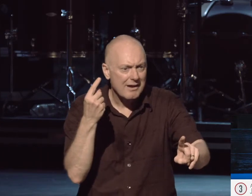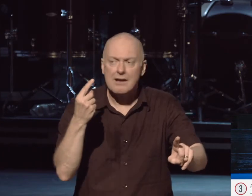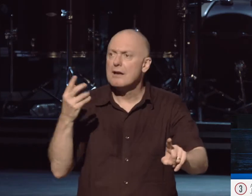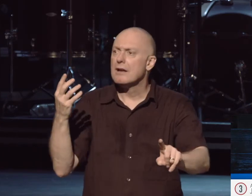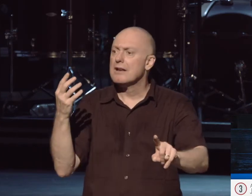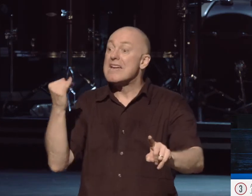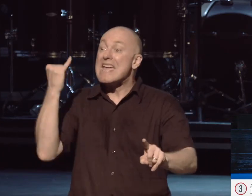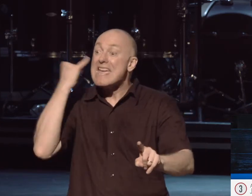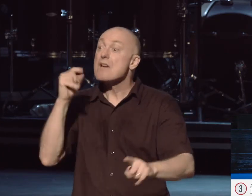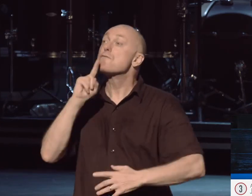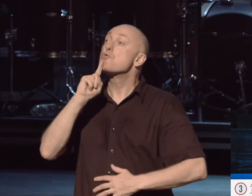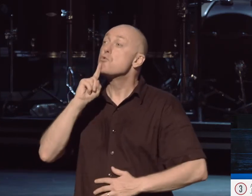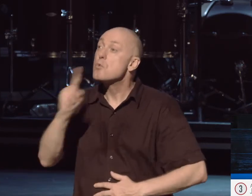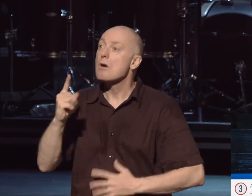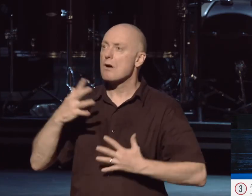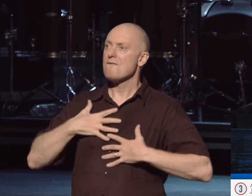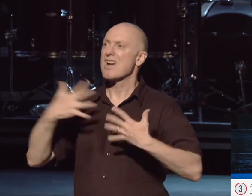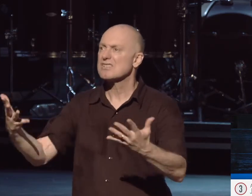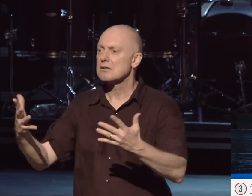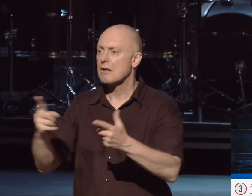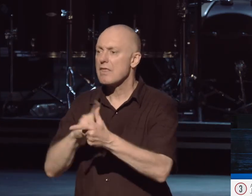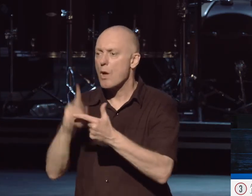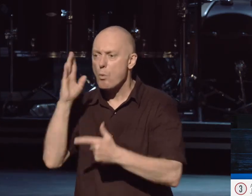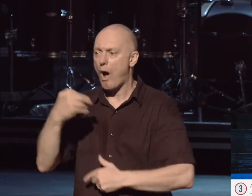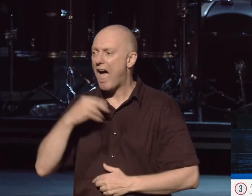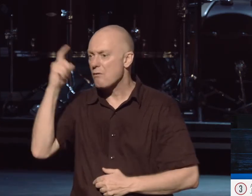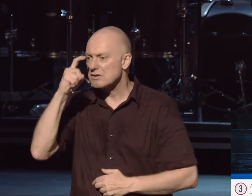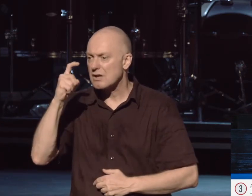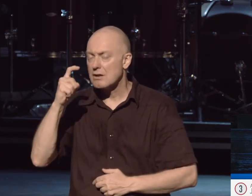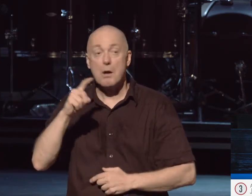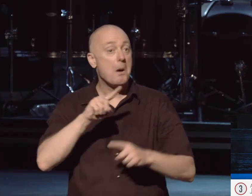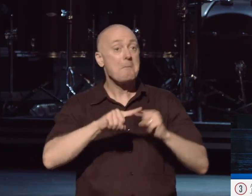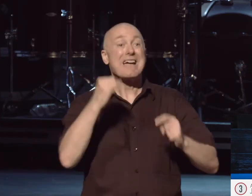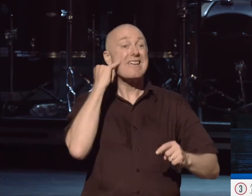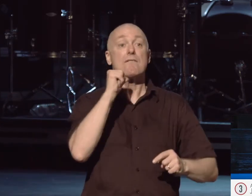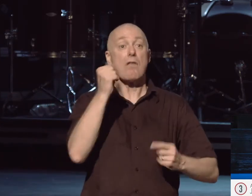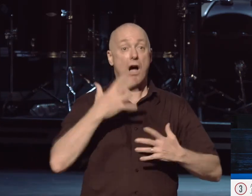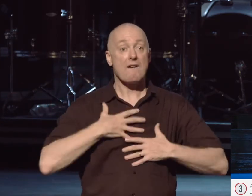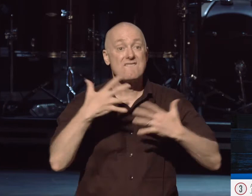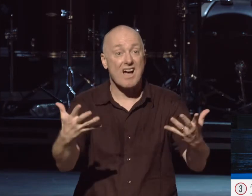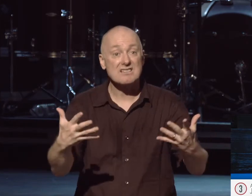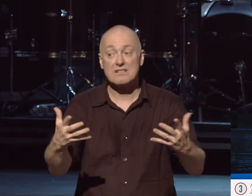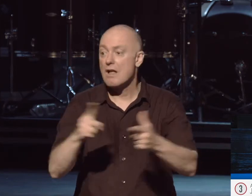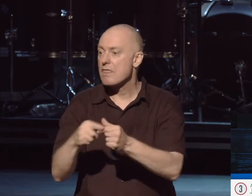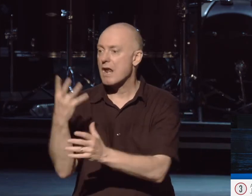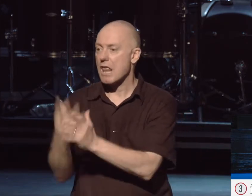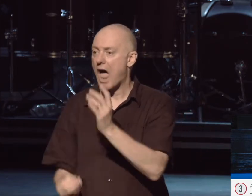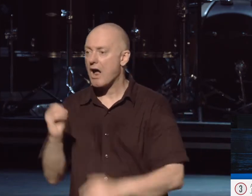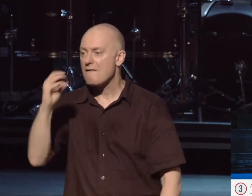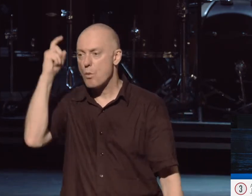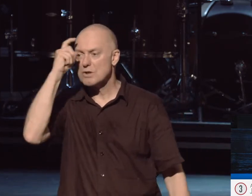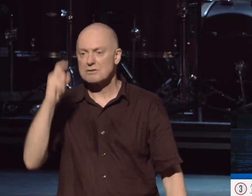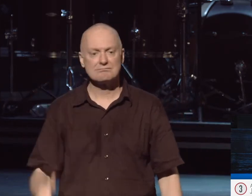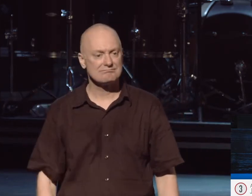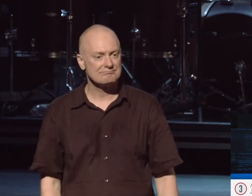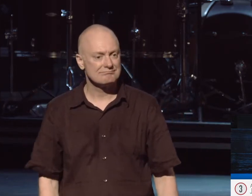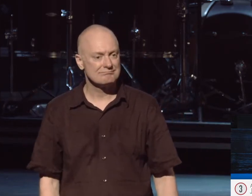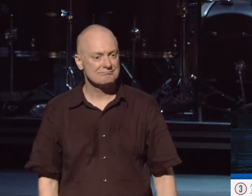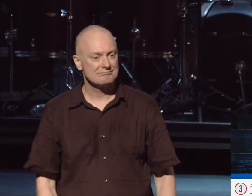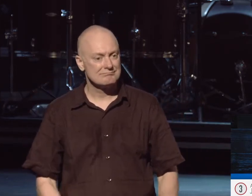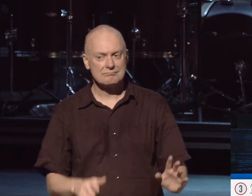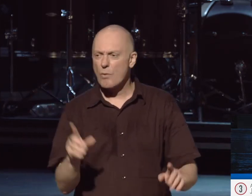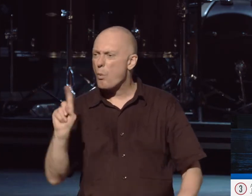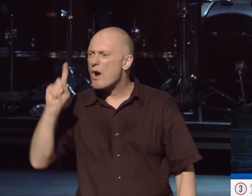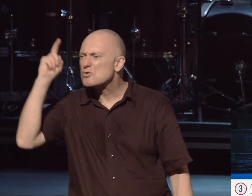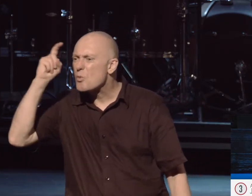wisdom. But a lack of genuine confession will be a lack of genuine wisdom. See, where's the wisdom? It's